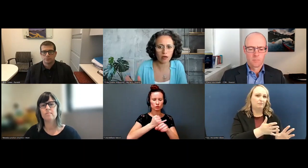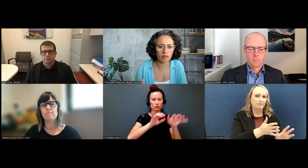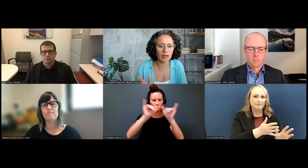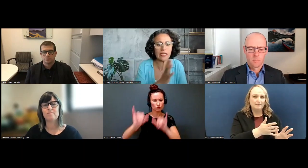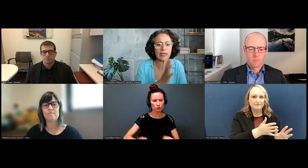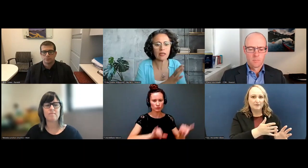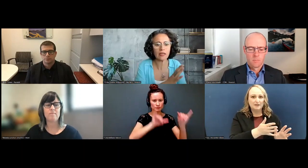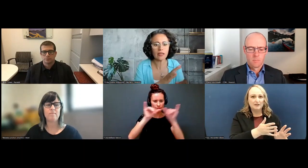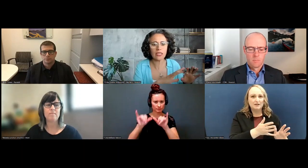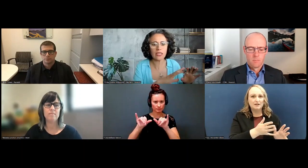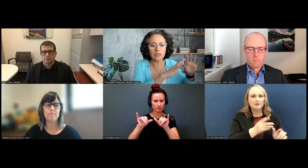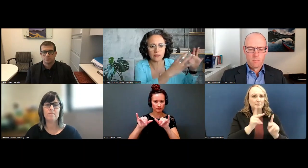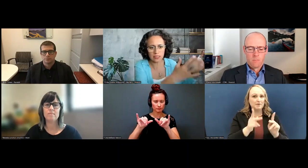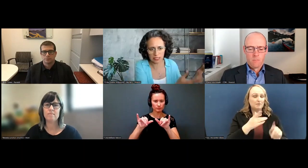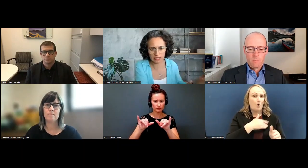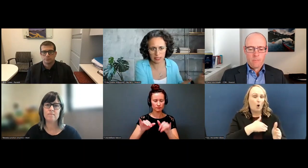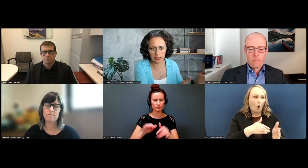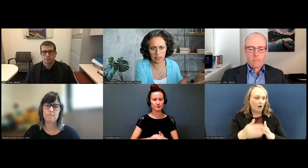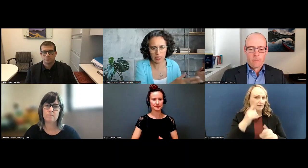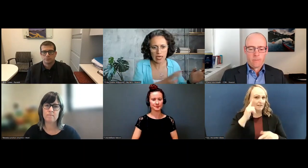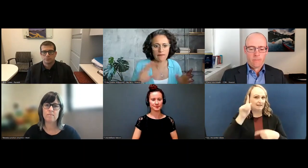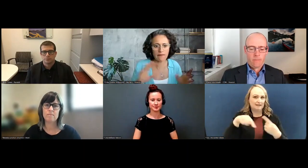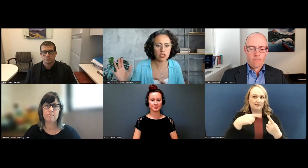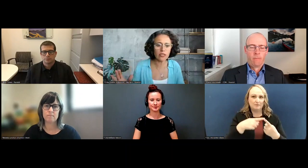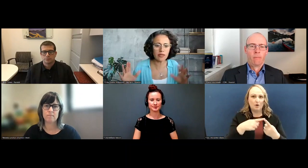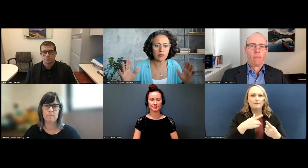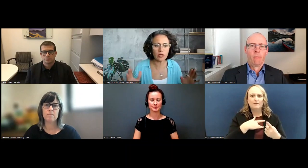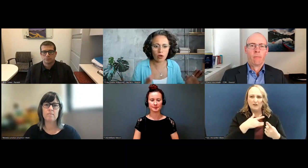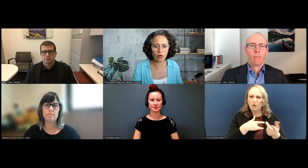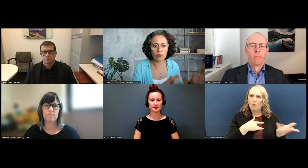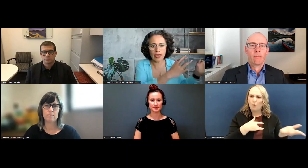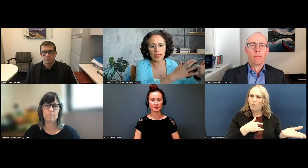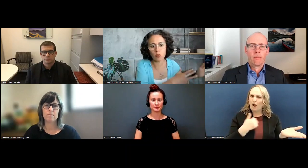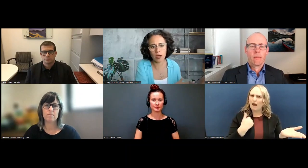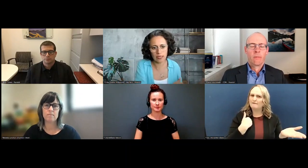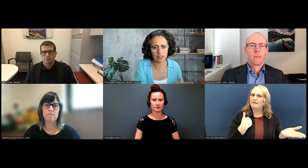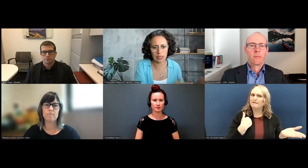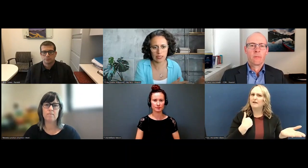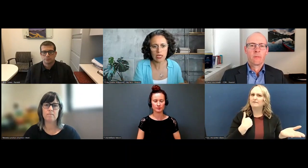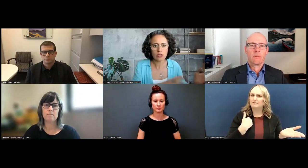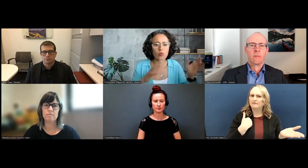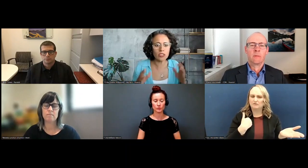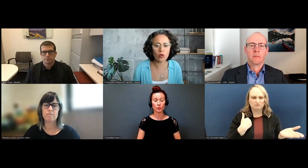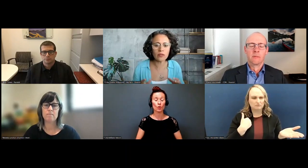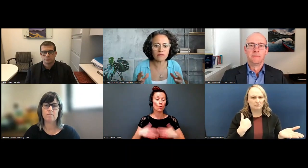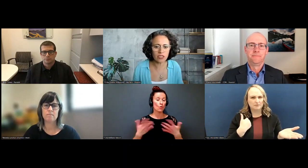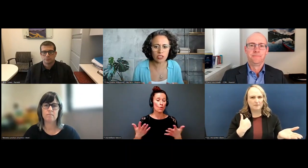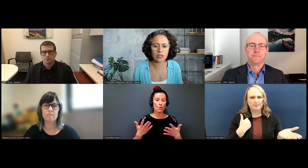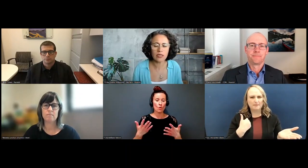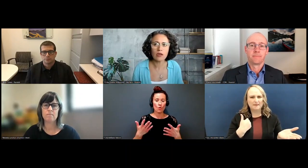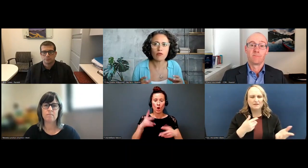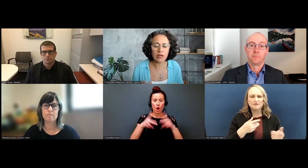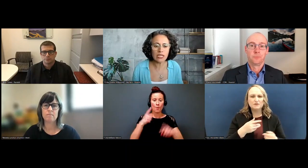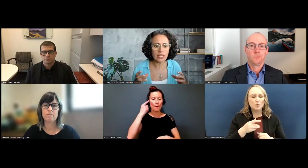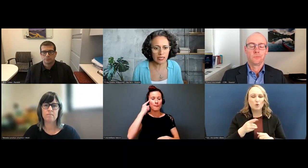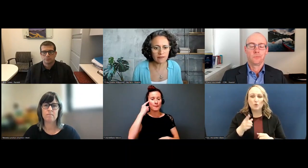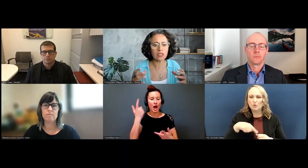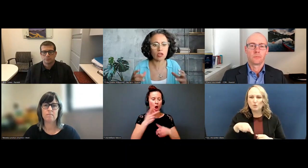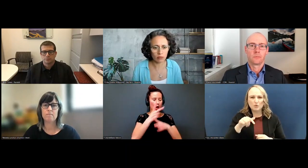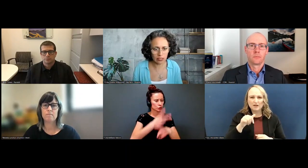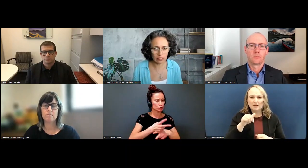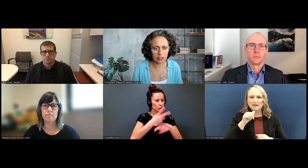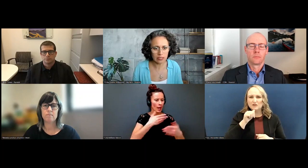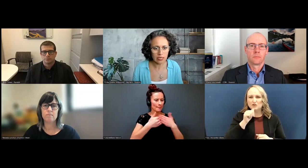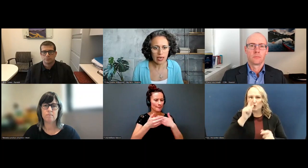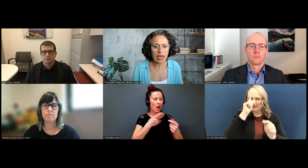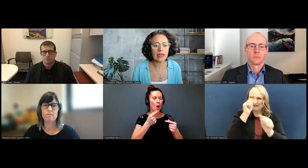looms over, right? We're going to be taken care of in this facility. Eventually, they will go X, Y, and Z. So we don't envision rich lives